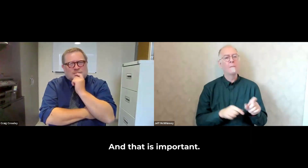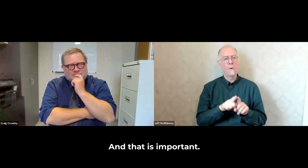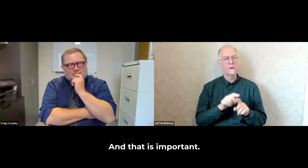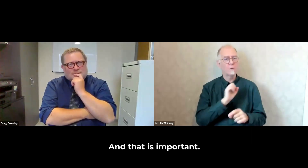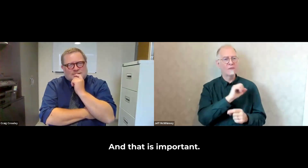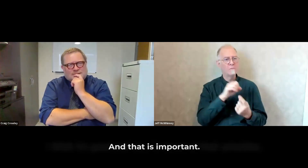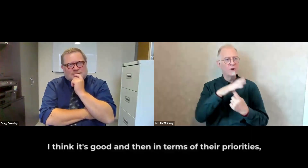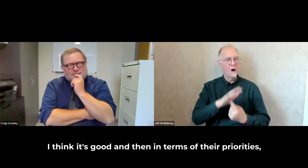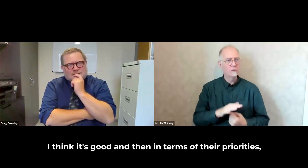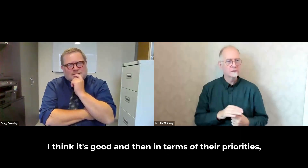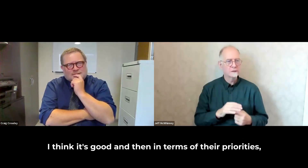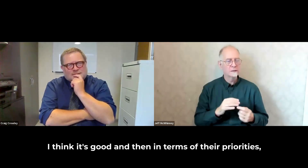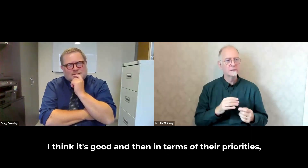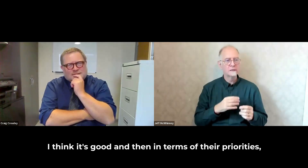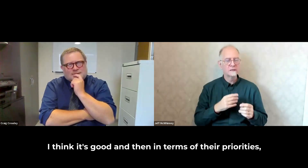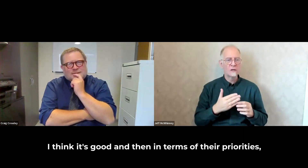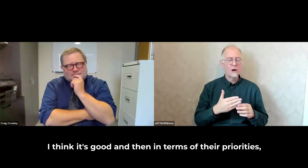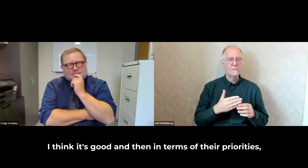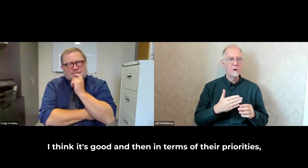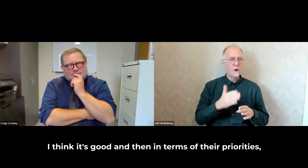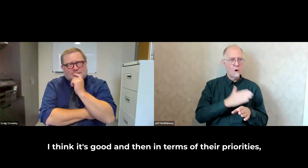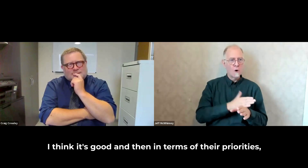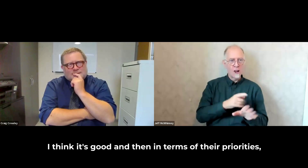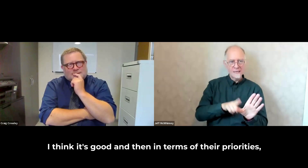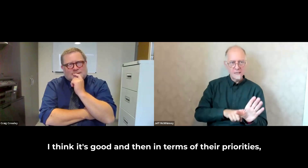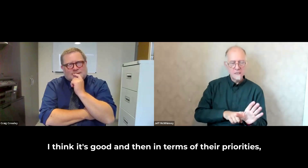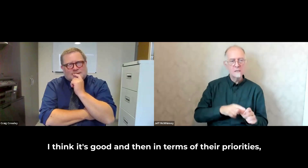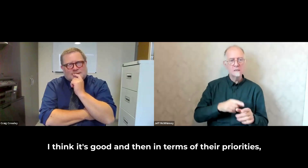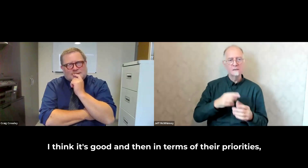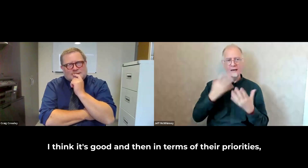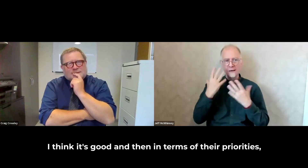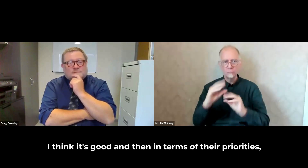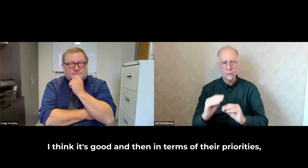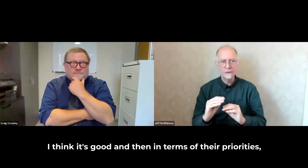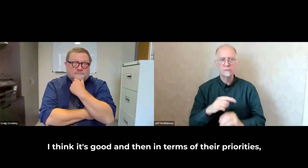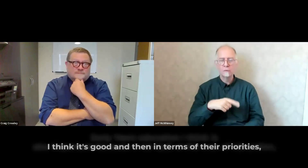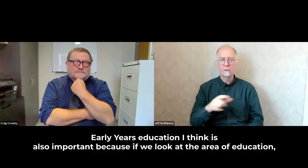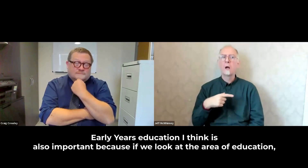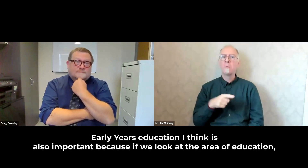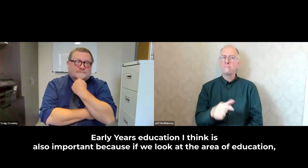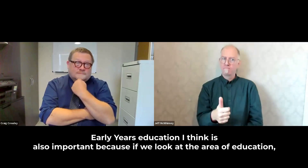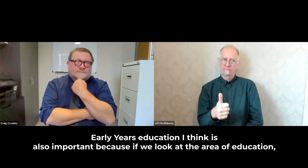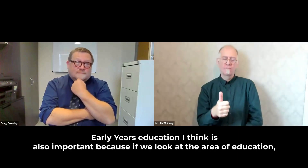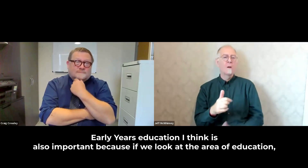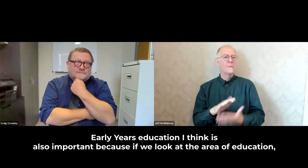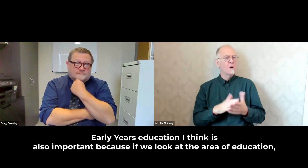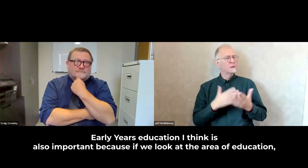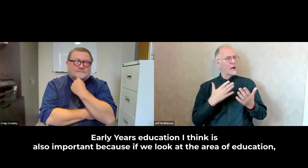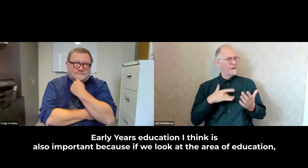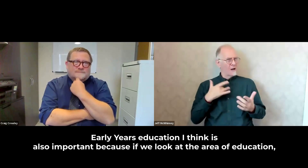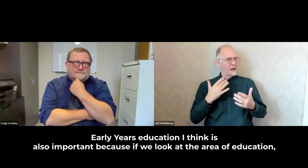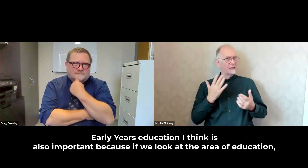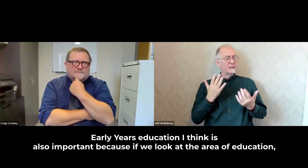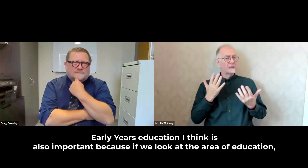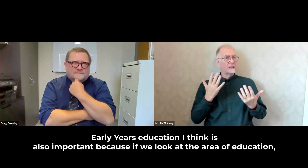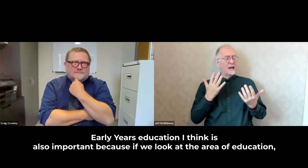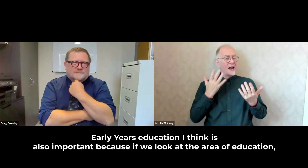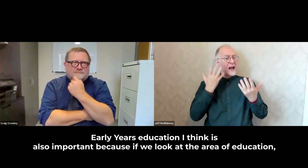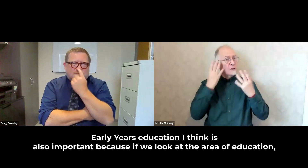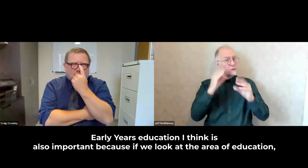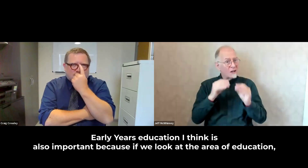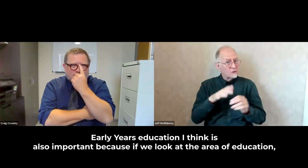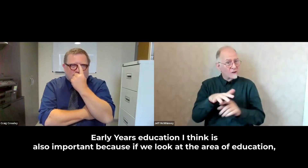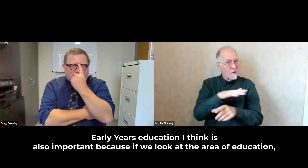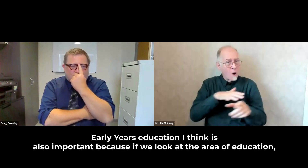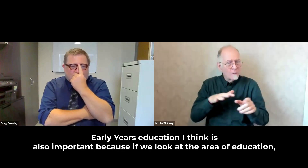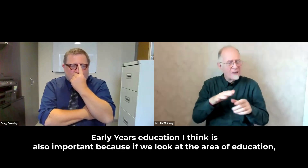And that is important, and I think it's good. And then in terms of their priorities, early years education, I